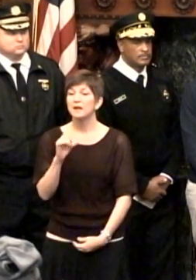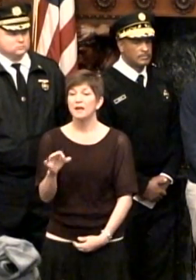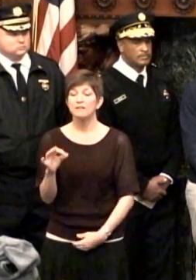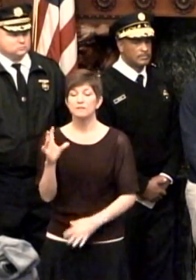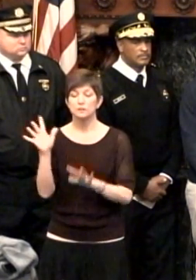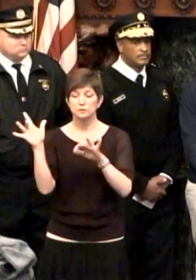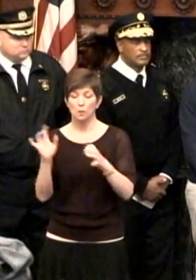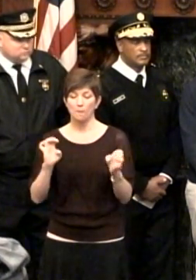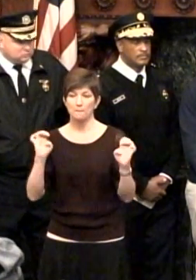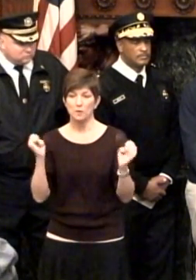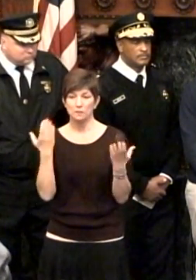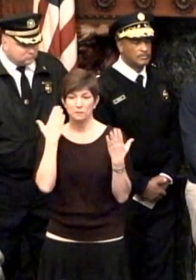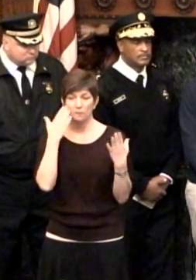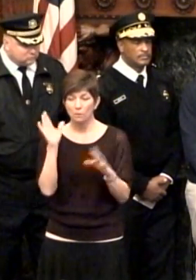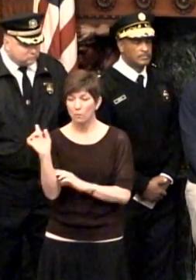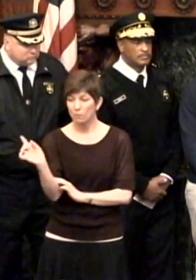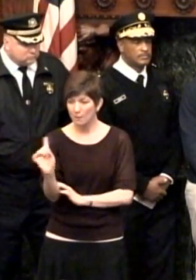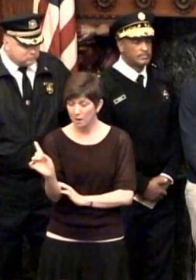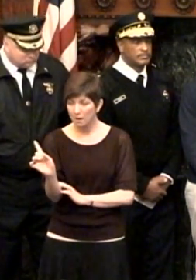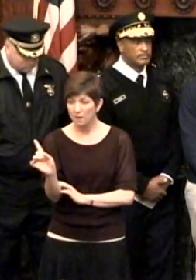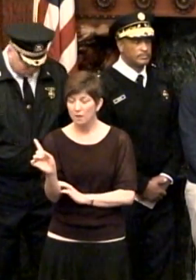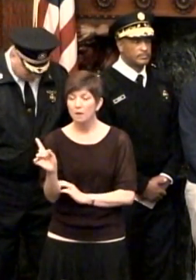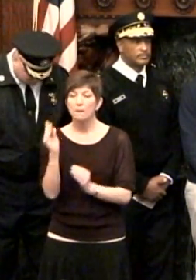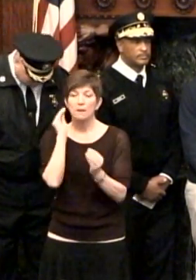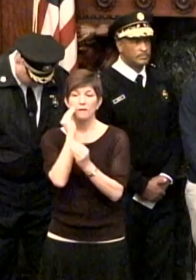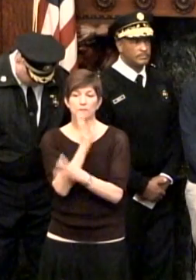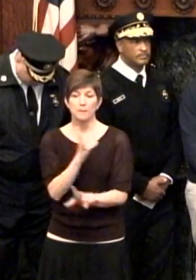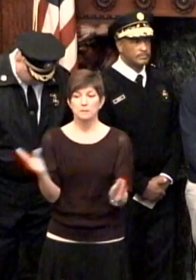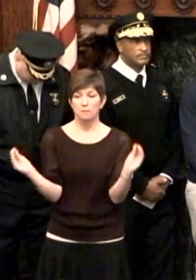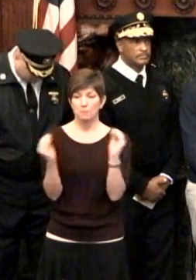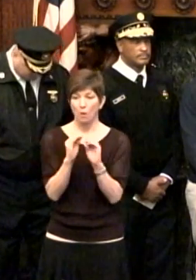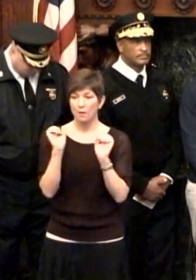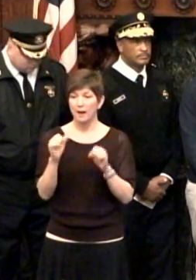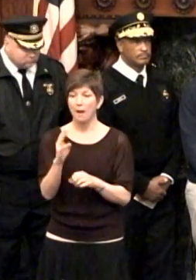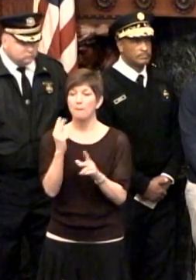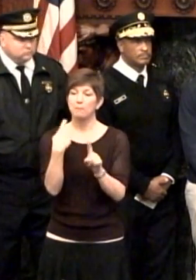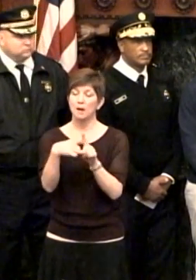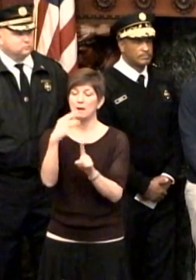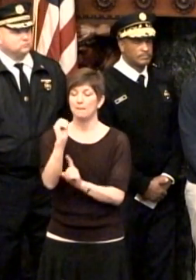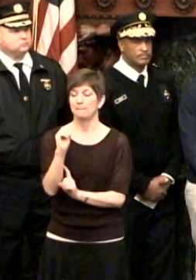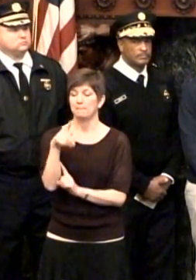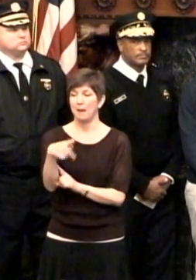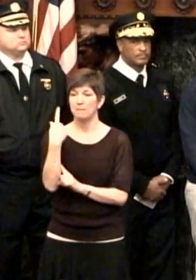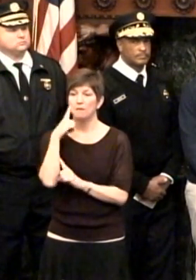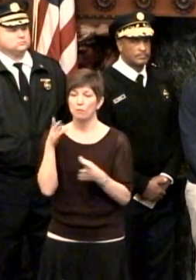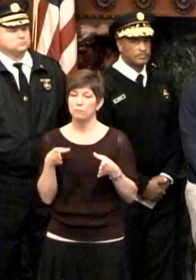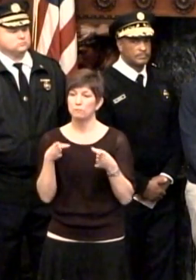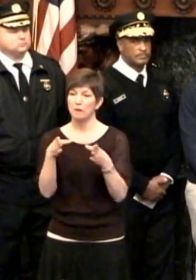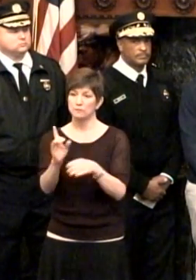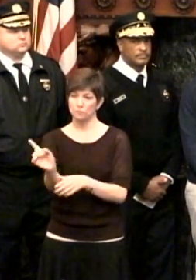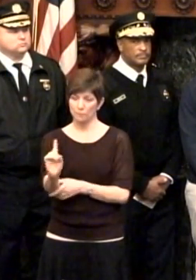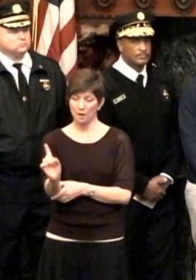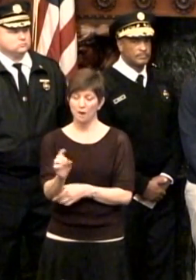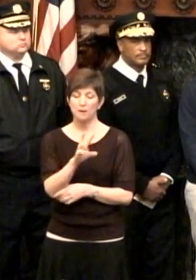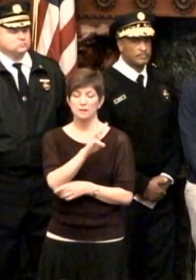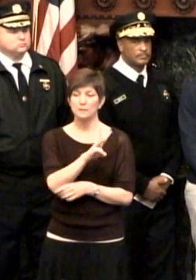snow emergency routes are, you can find more information and a map of these routes at